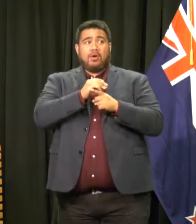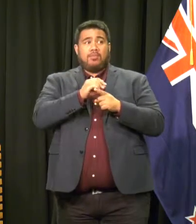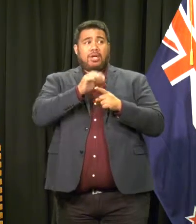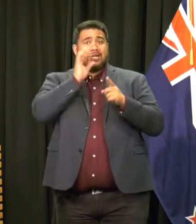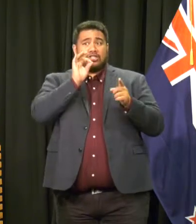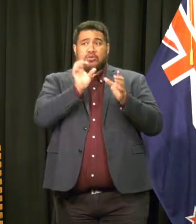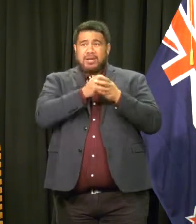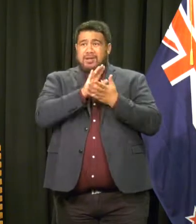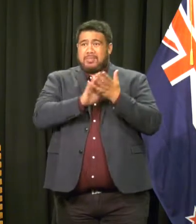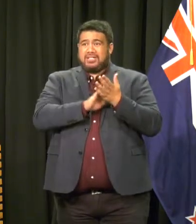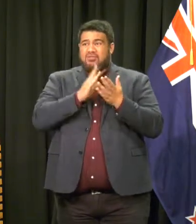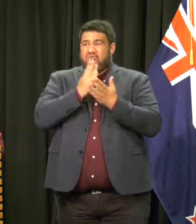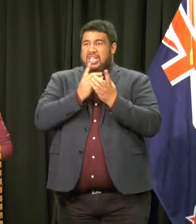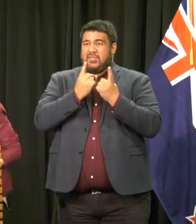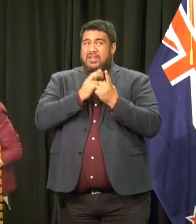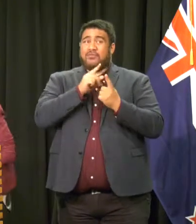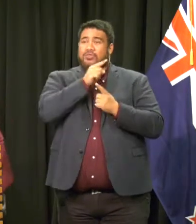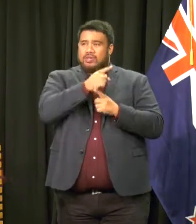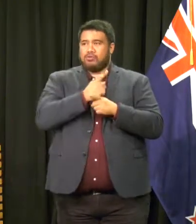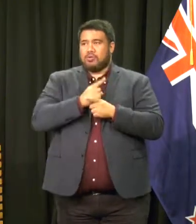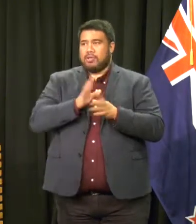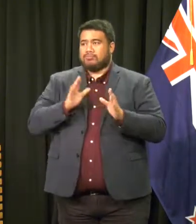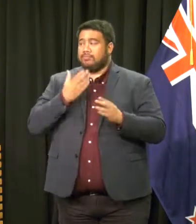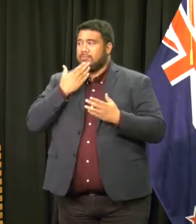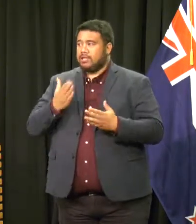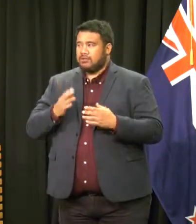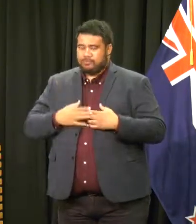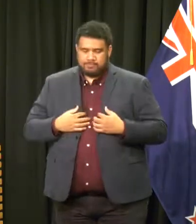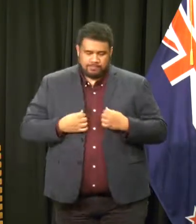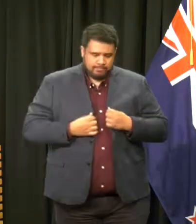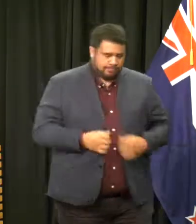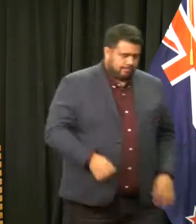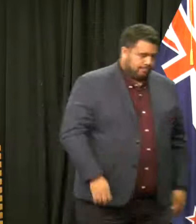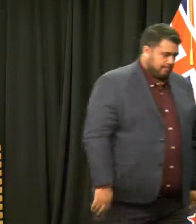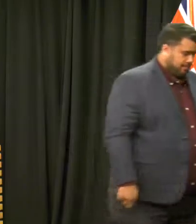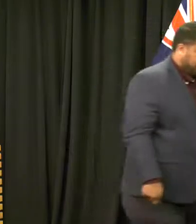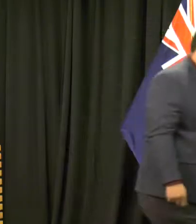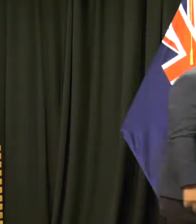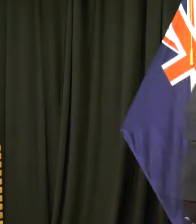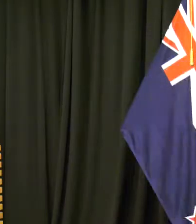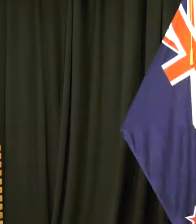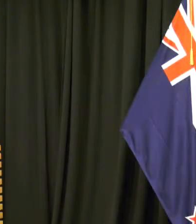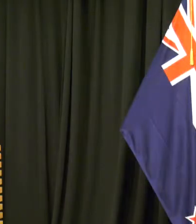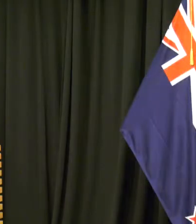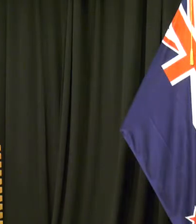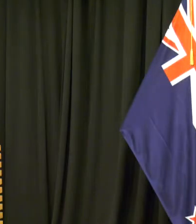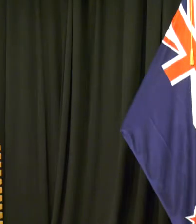seems still to be a matter for them. All right, thanks everyone. Openly talking about creating a new party.